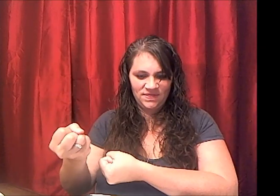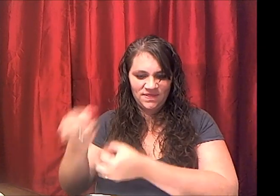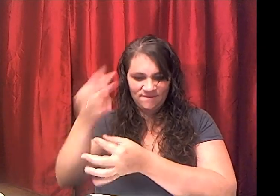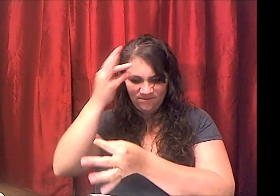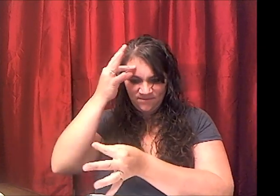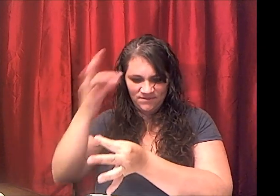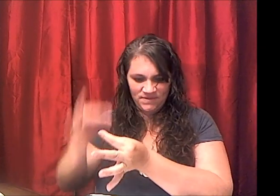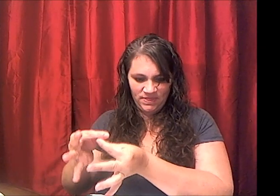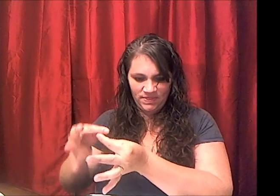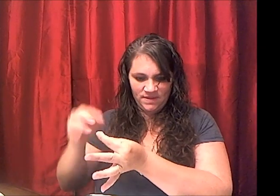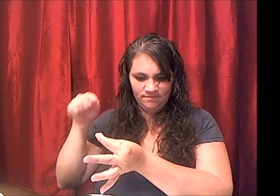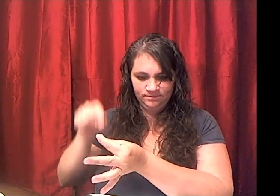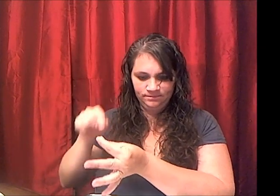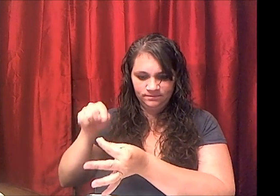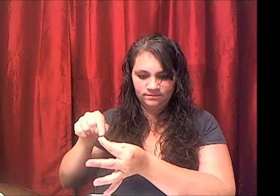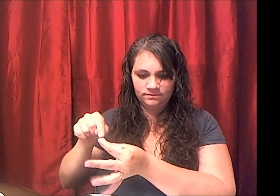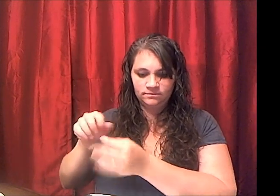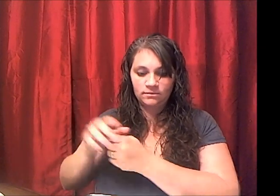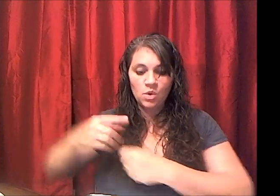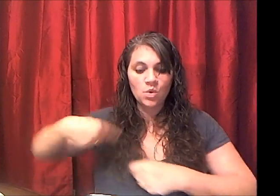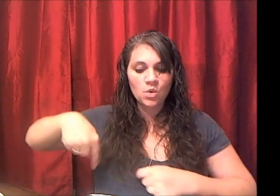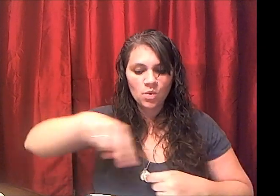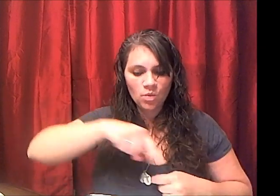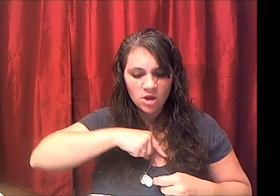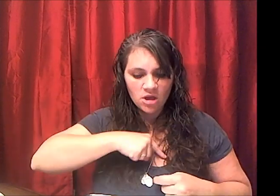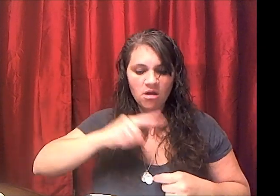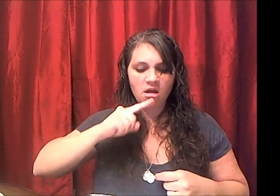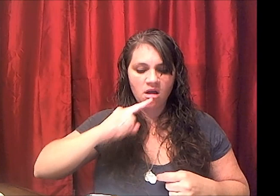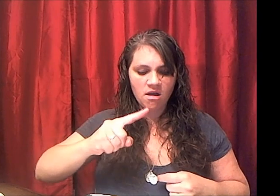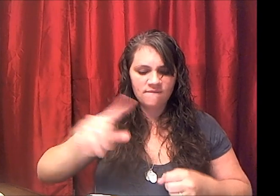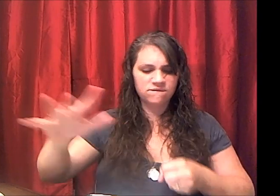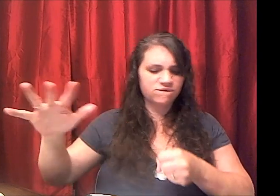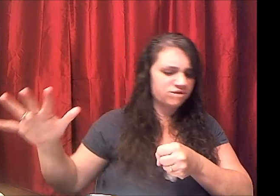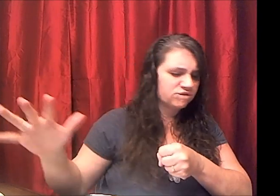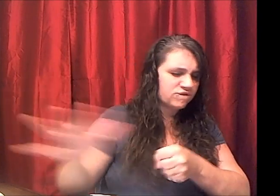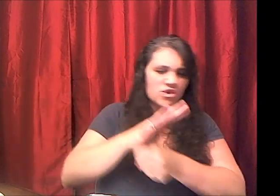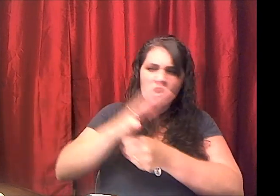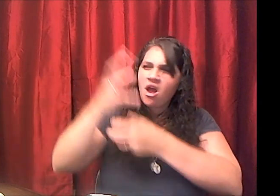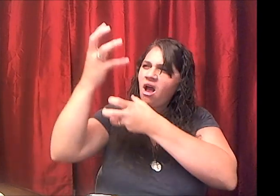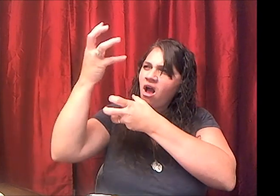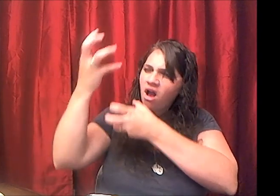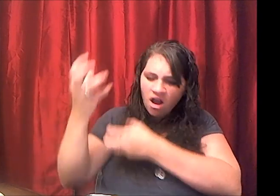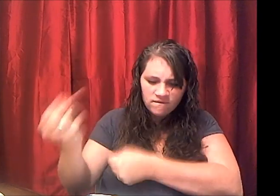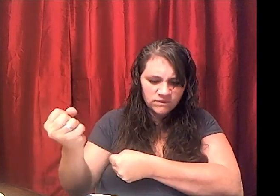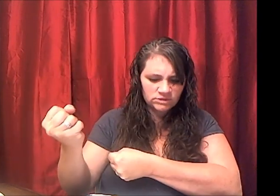by that? Yes, fighting is wonderful. Fighting is living.